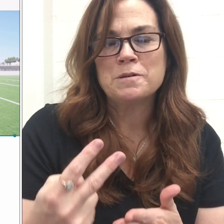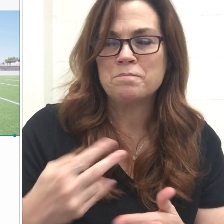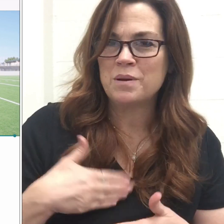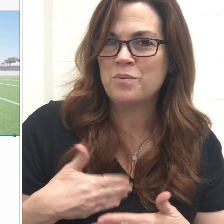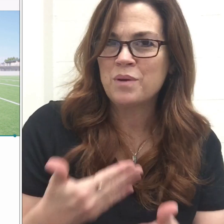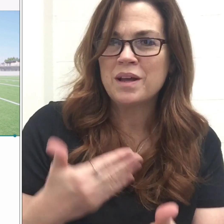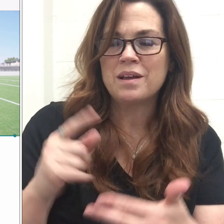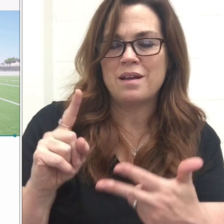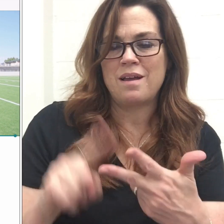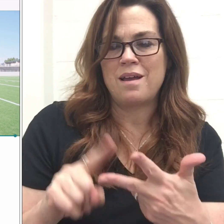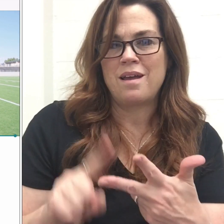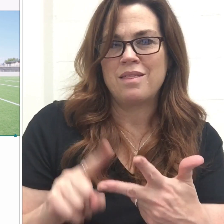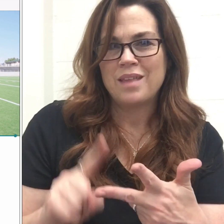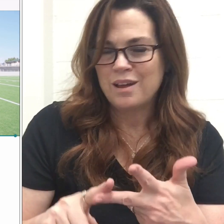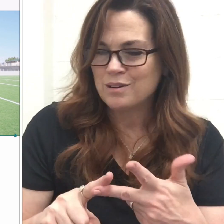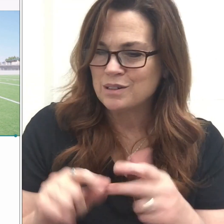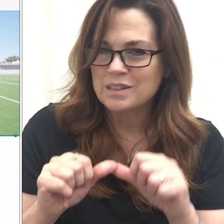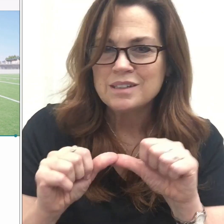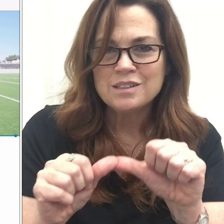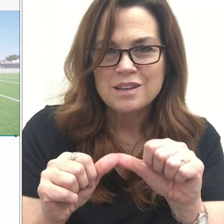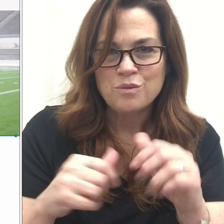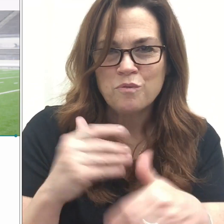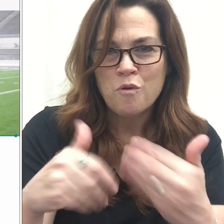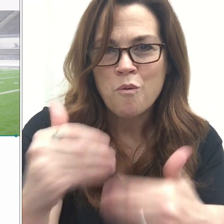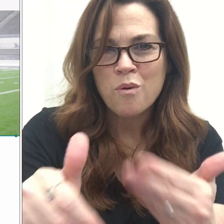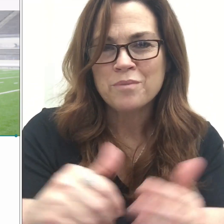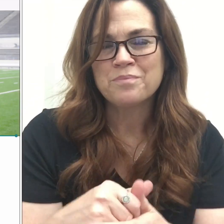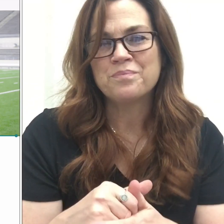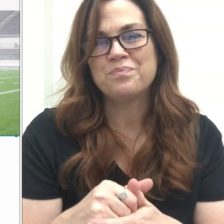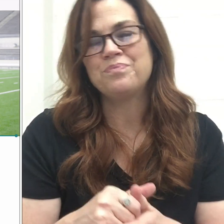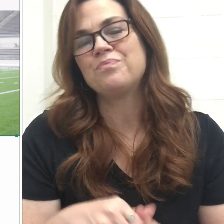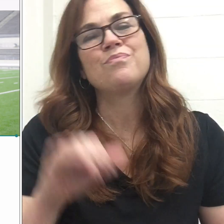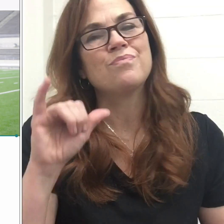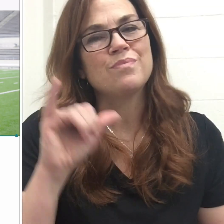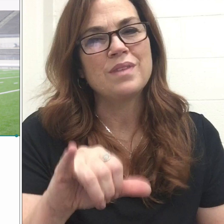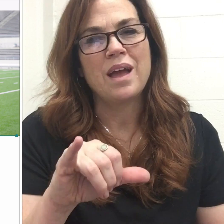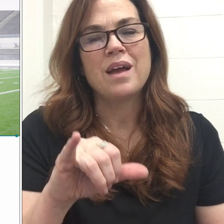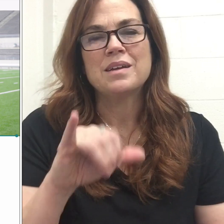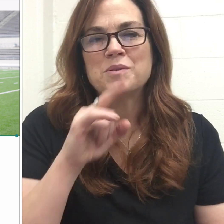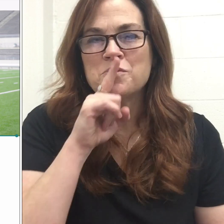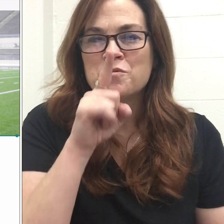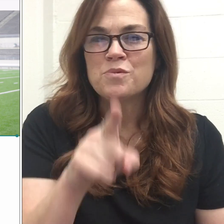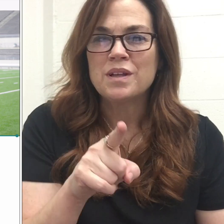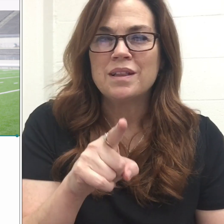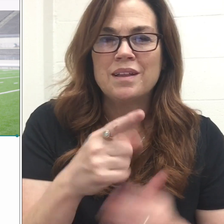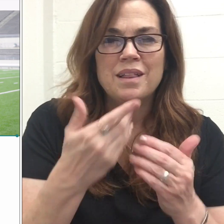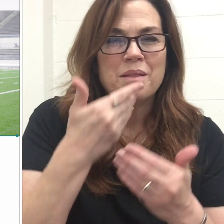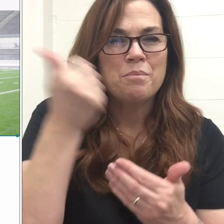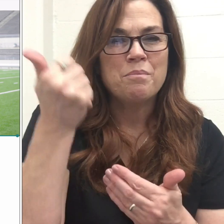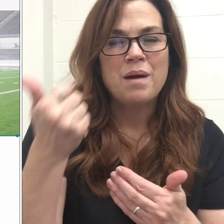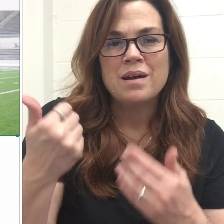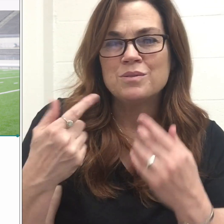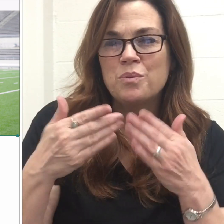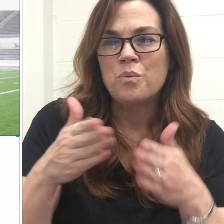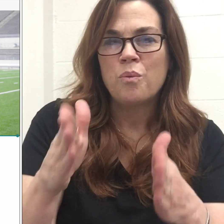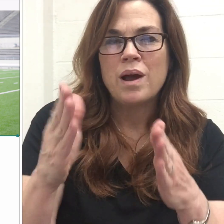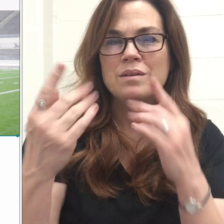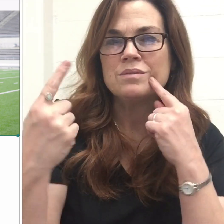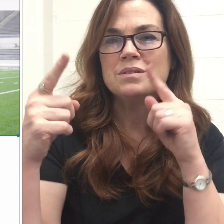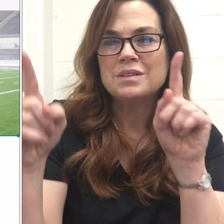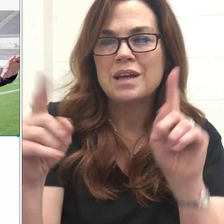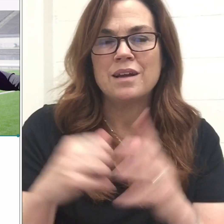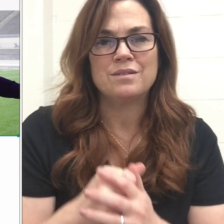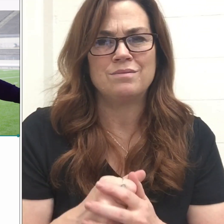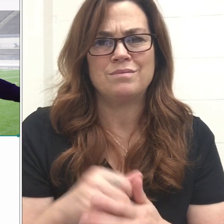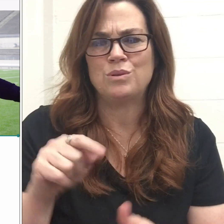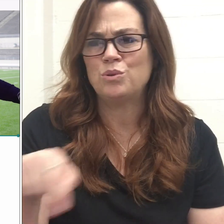I'm telling you, it's the most important lesson you can learn in sports, because it's the secret weapon that you can learn this